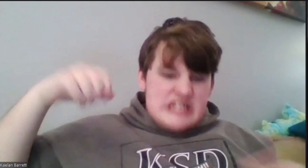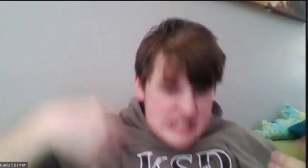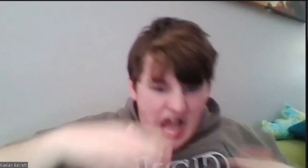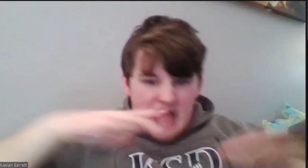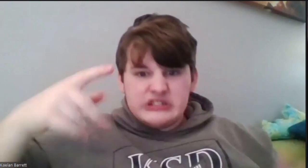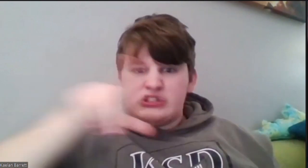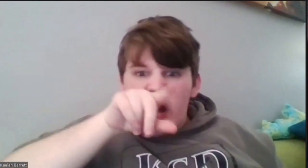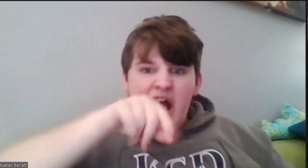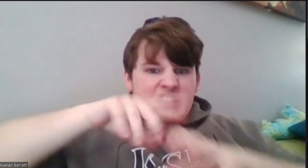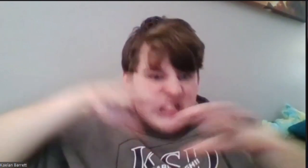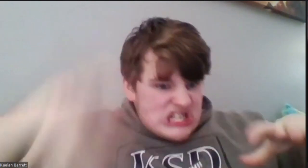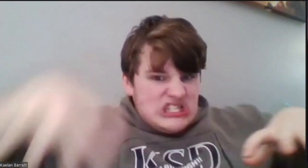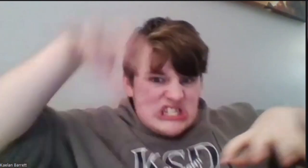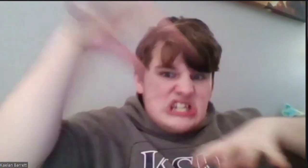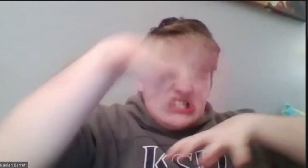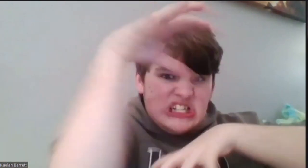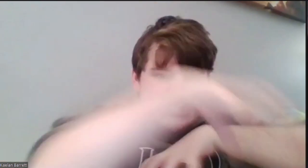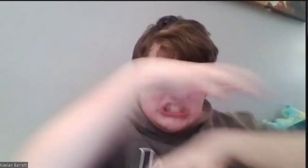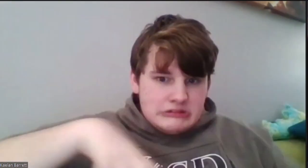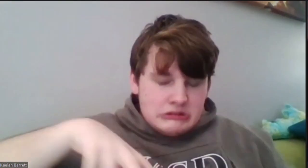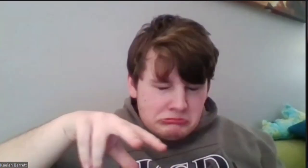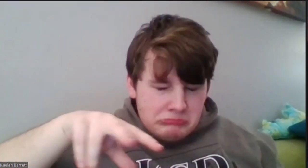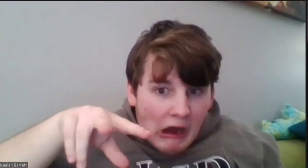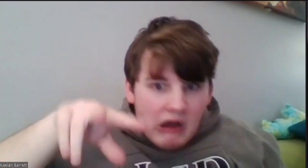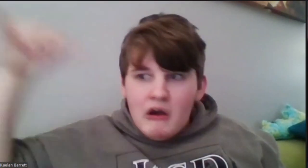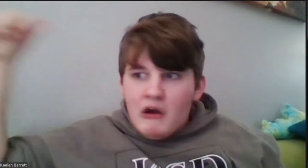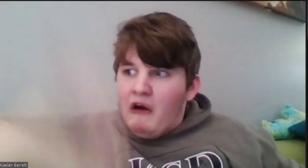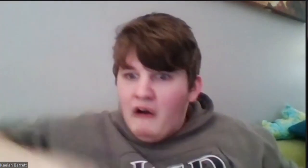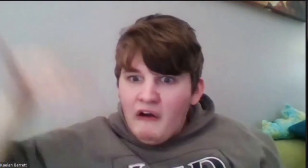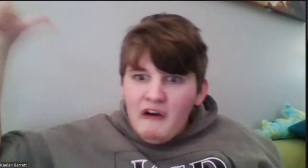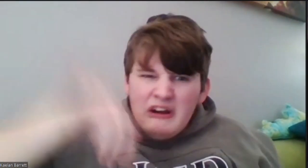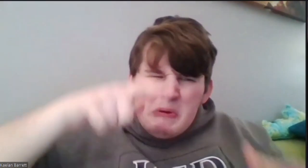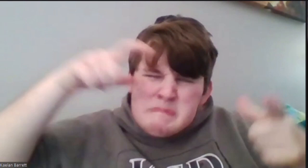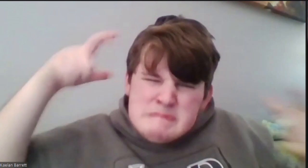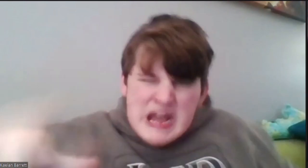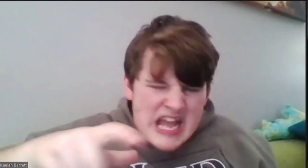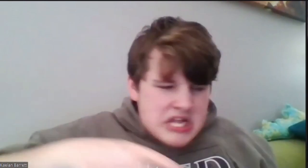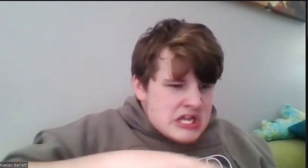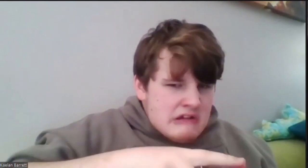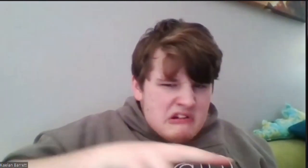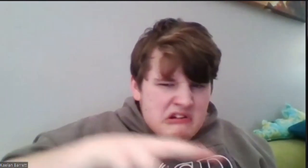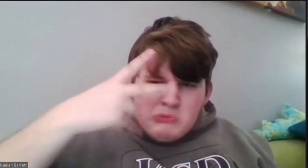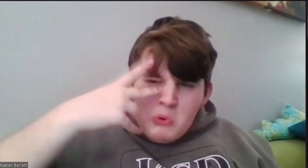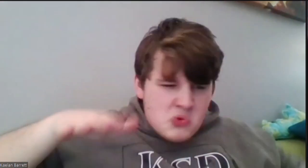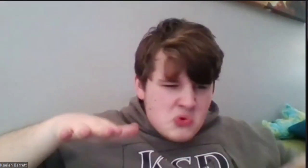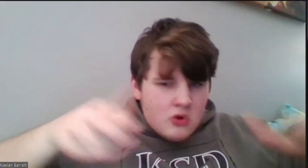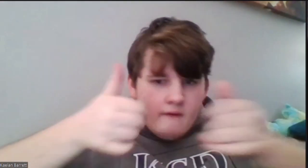and all kinds of things. You have a feast like Thanksgiving. There's turkeys and hams and all kinds